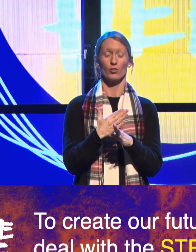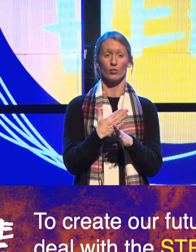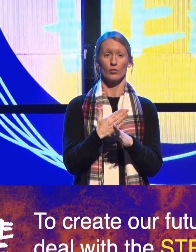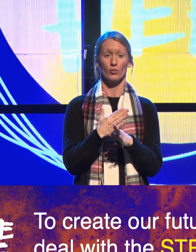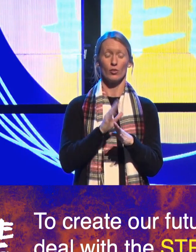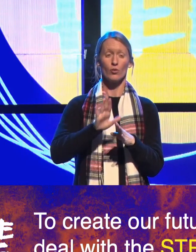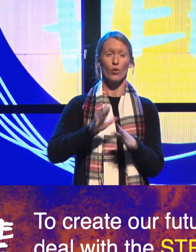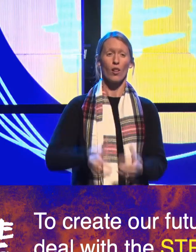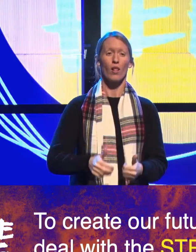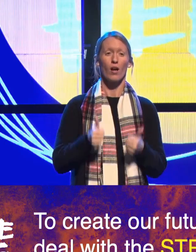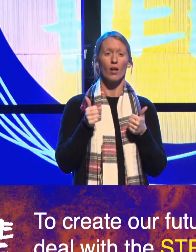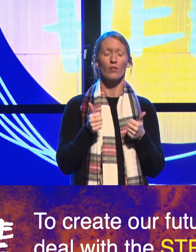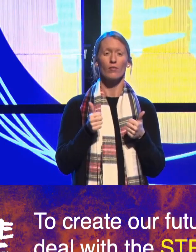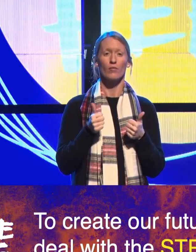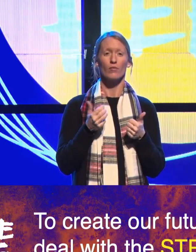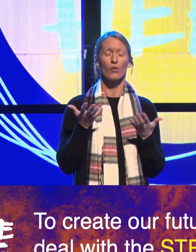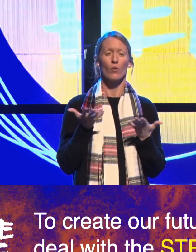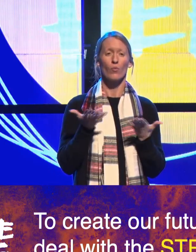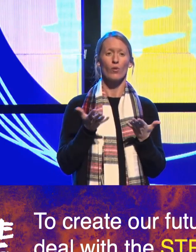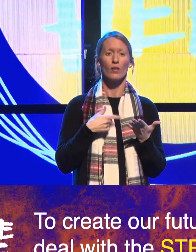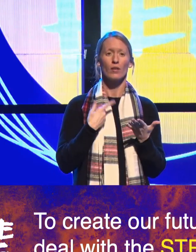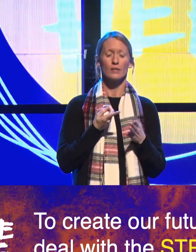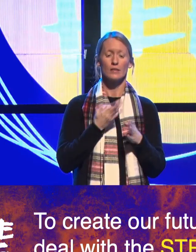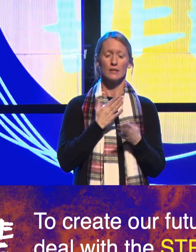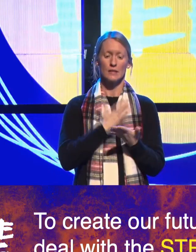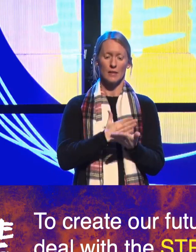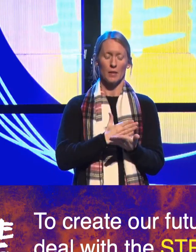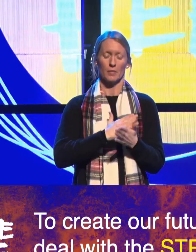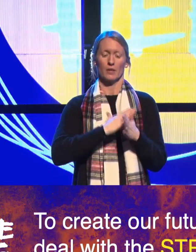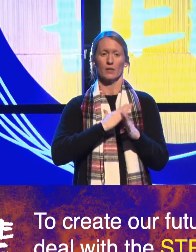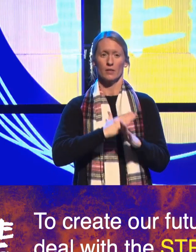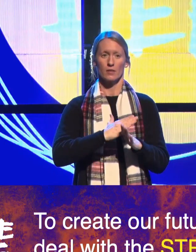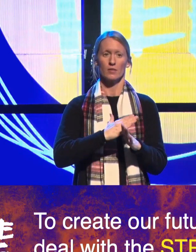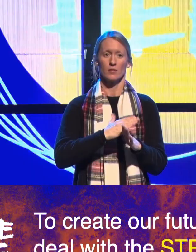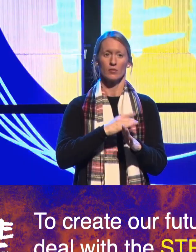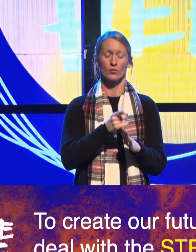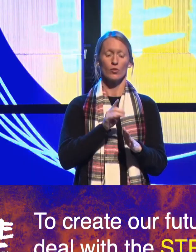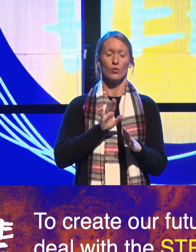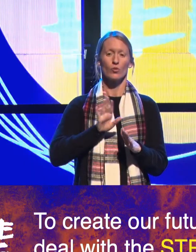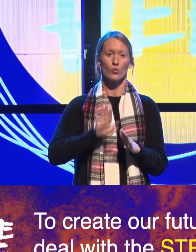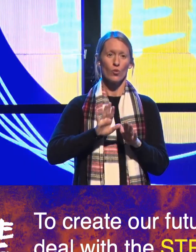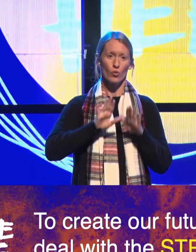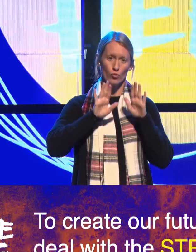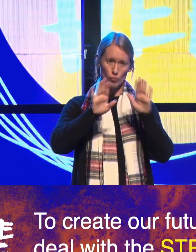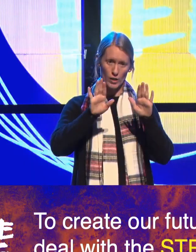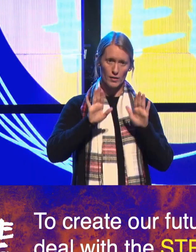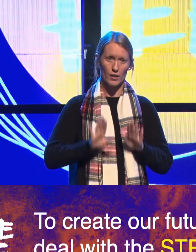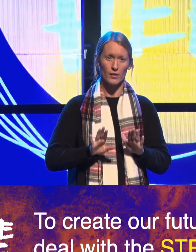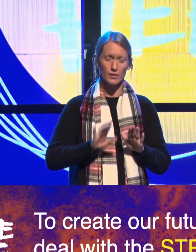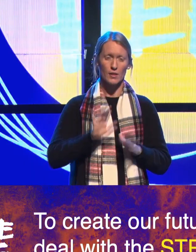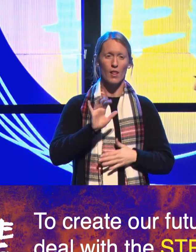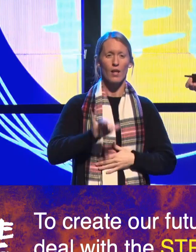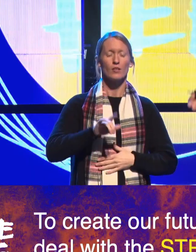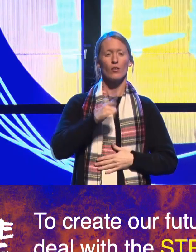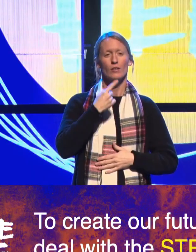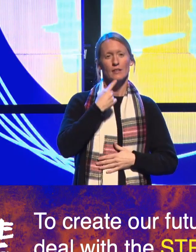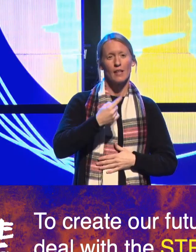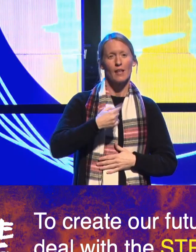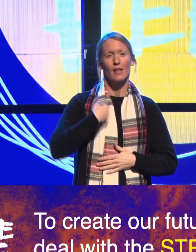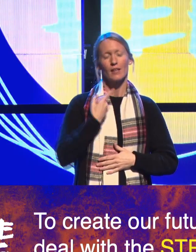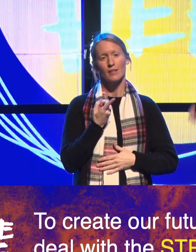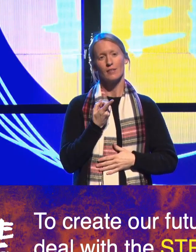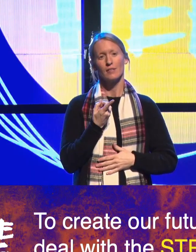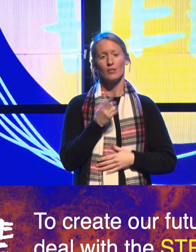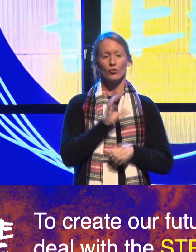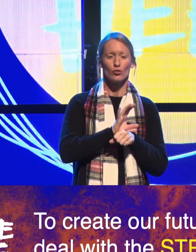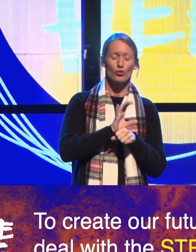Right? What is it that is hindering your capacity for your greatness? That's how we would say that in non-weird churchy terms, but we're in weird church, so I